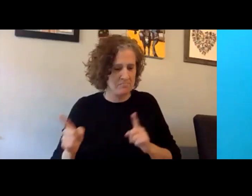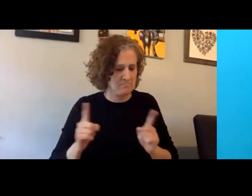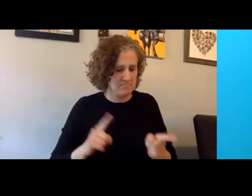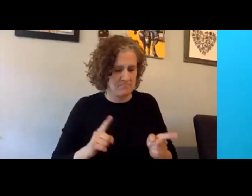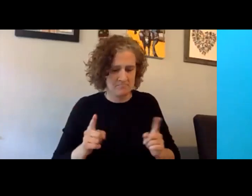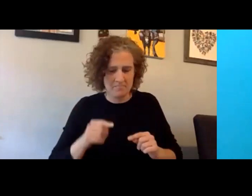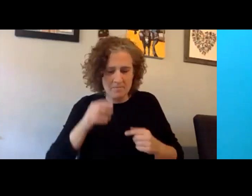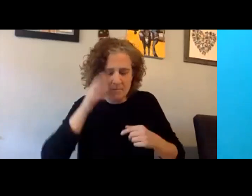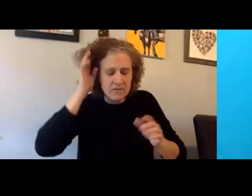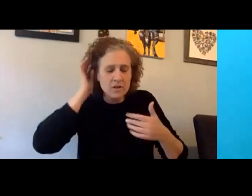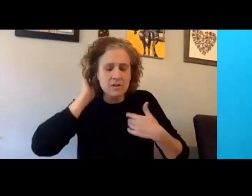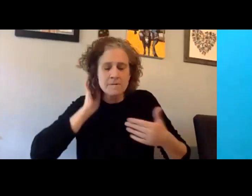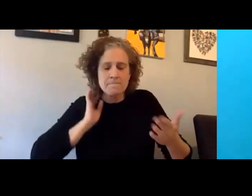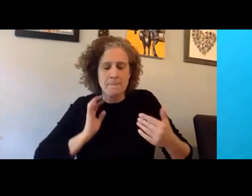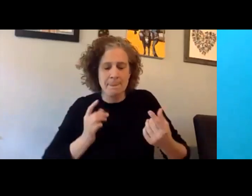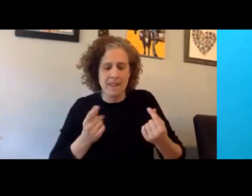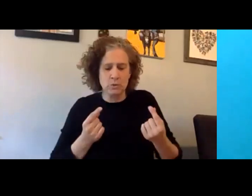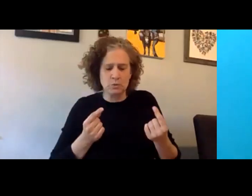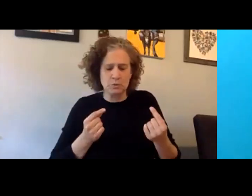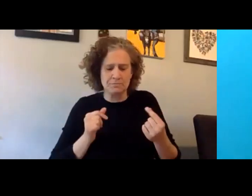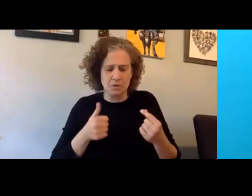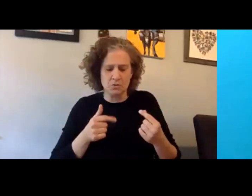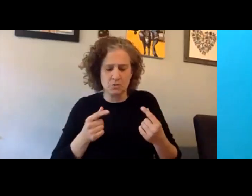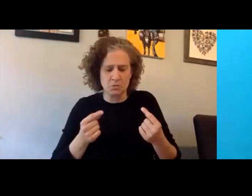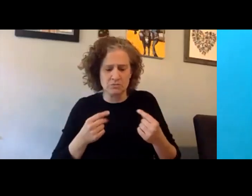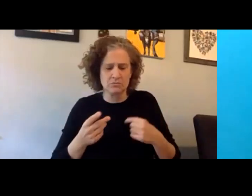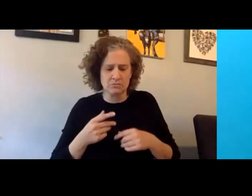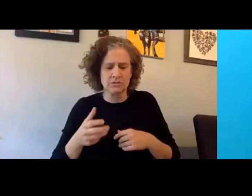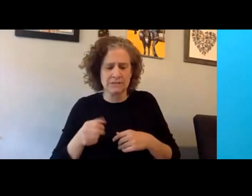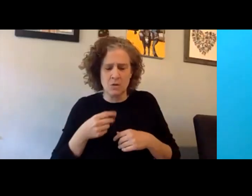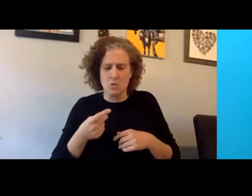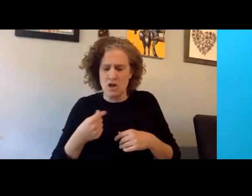All right. We did that. Okay.